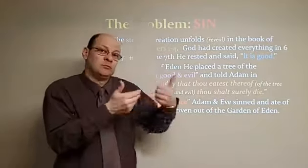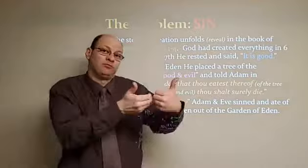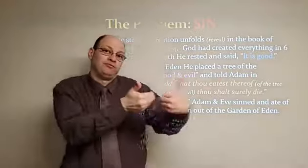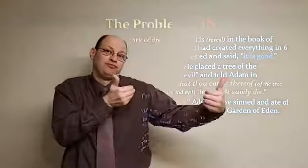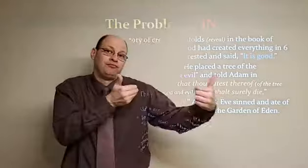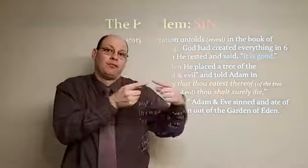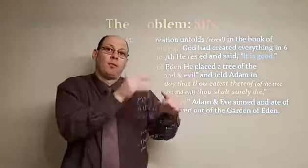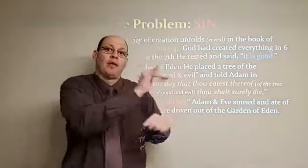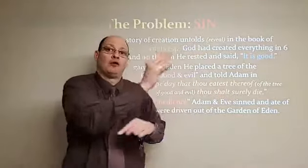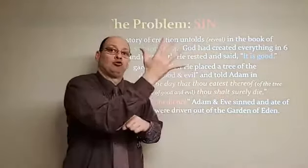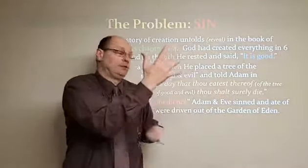the knowledge of good and evil